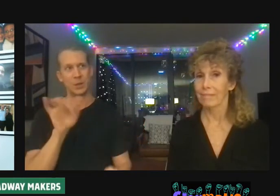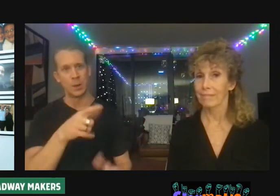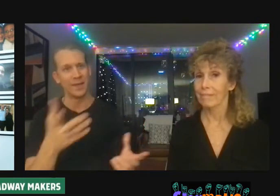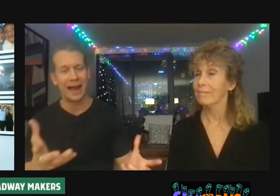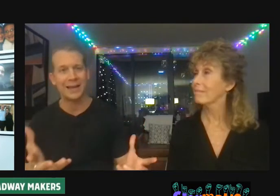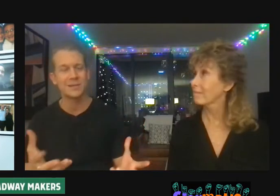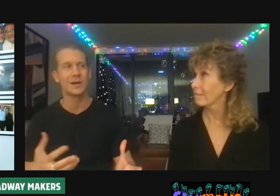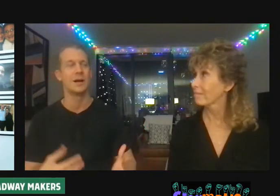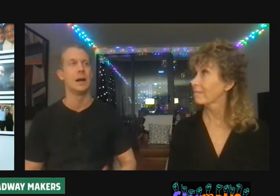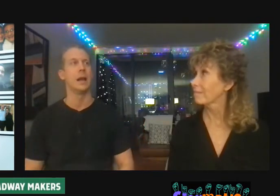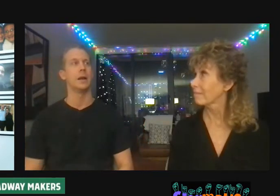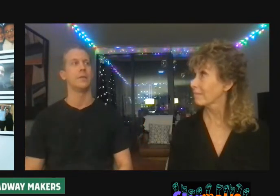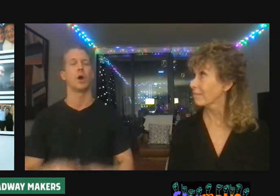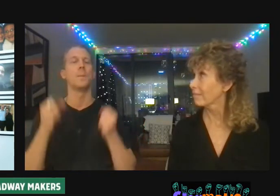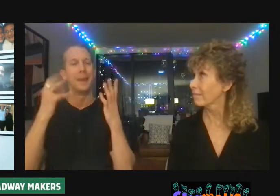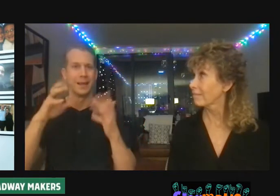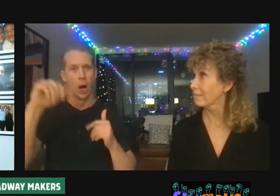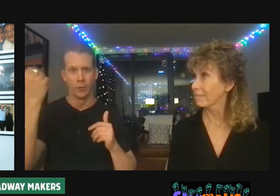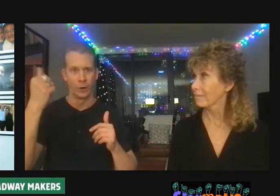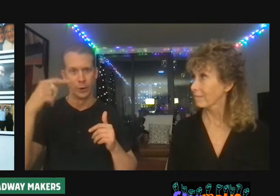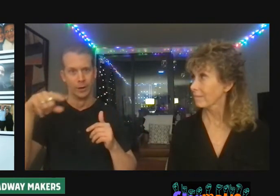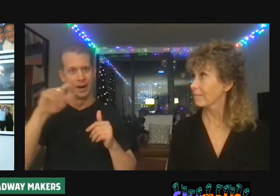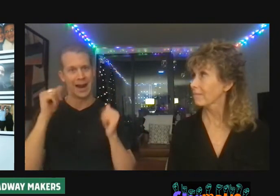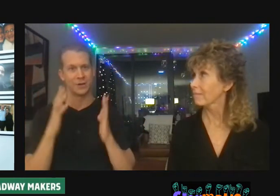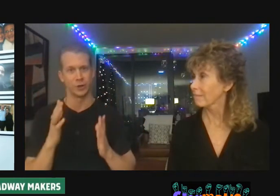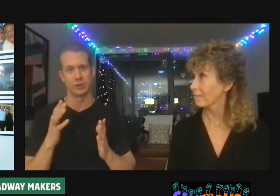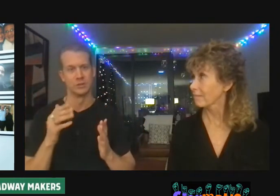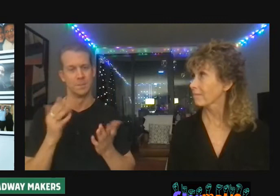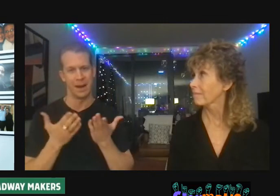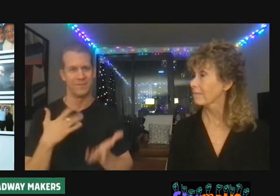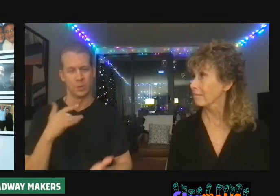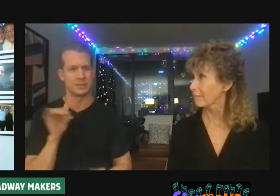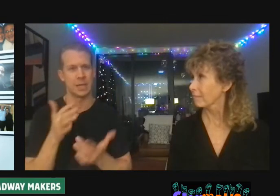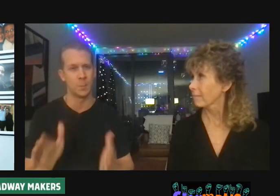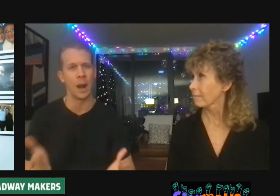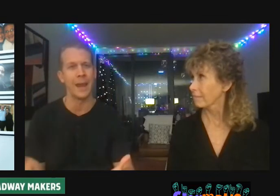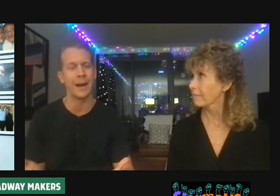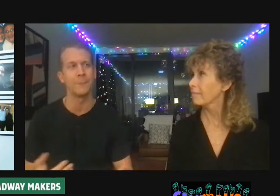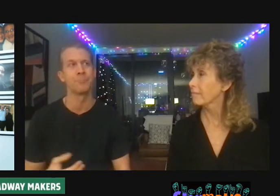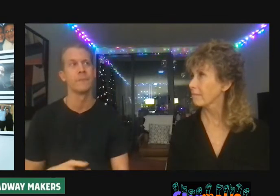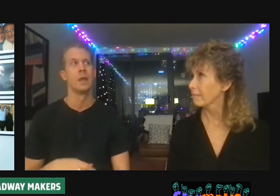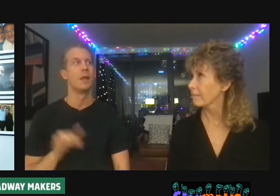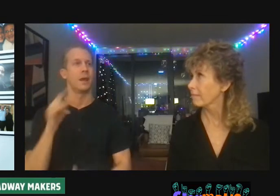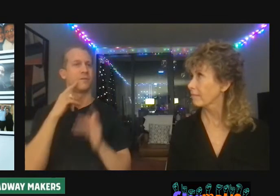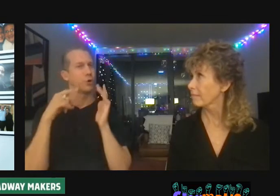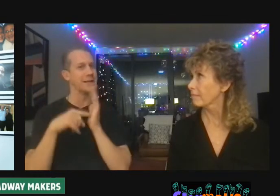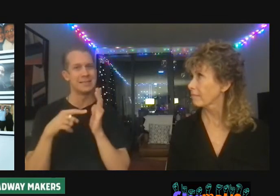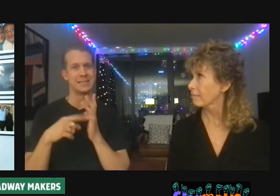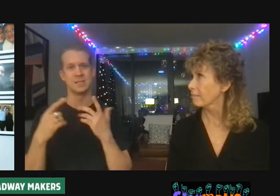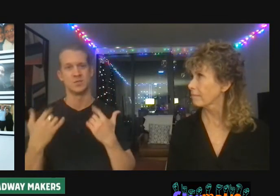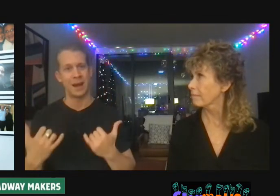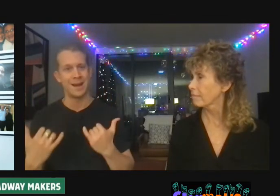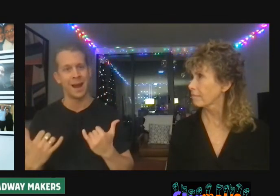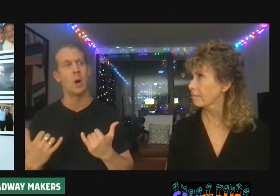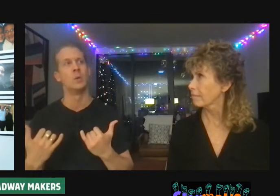I could be doing that. And there are many other actors who might feel the same way. Like for